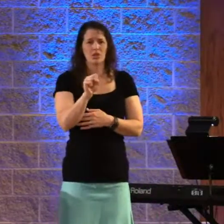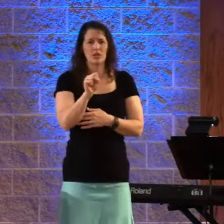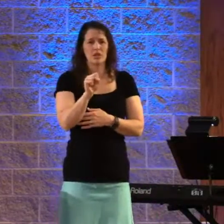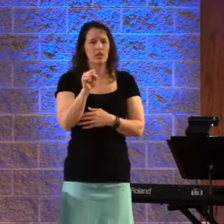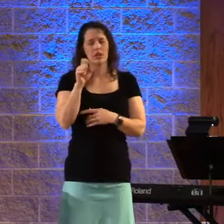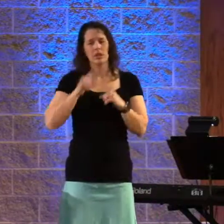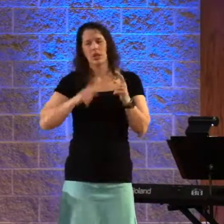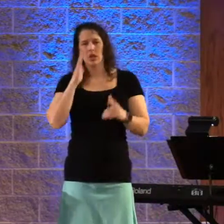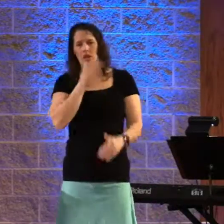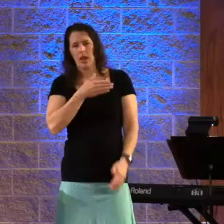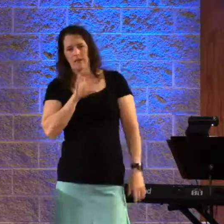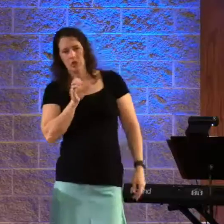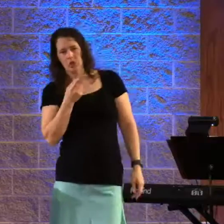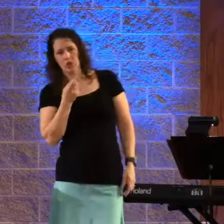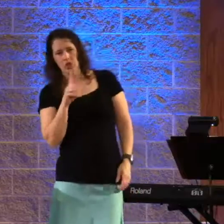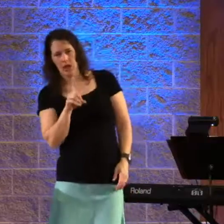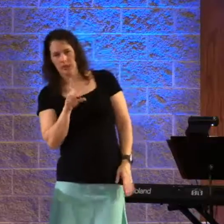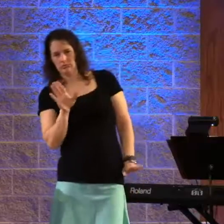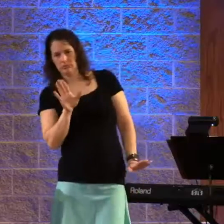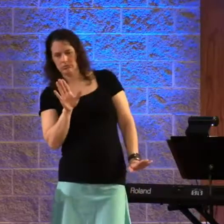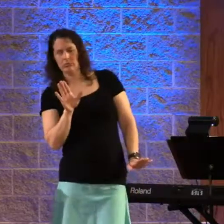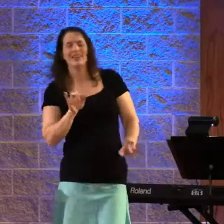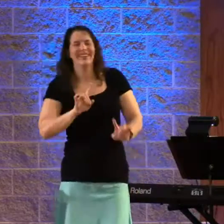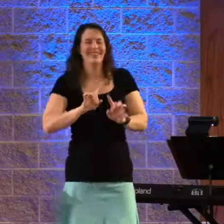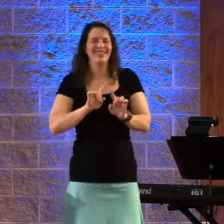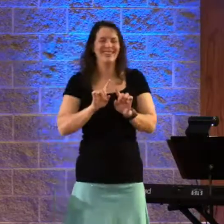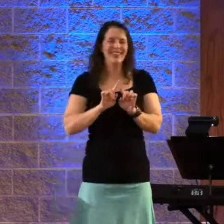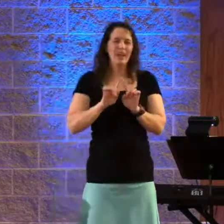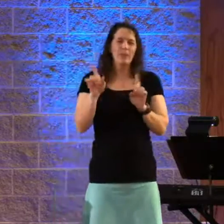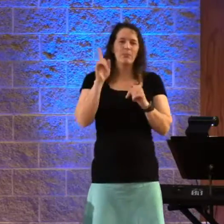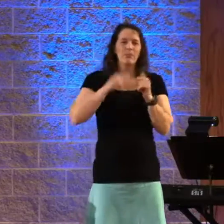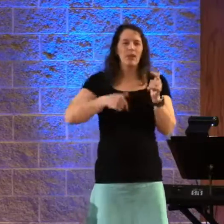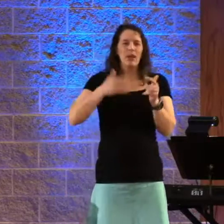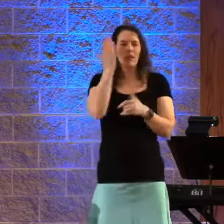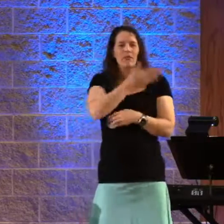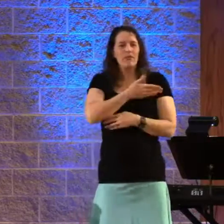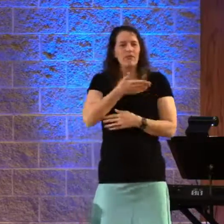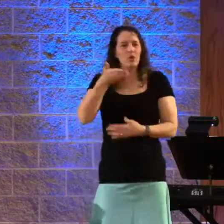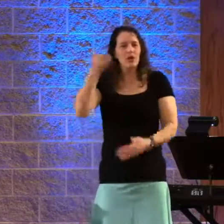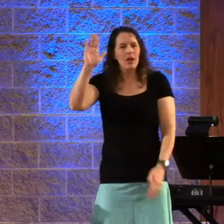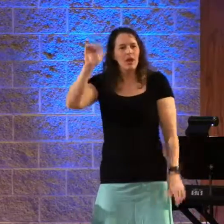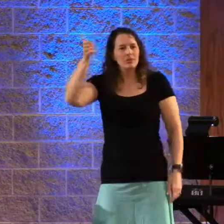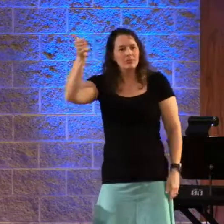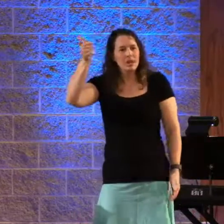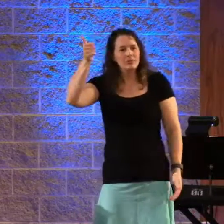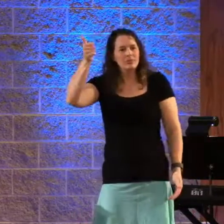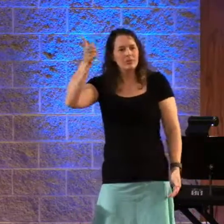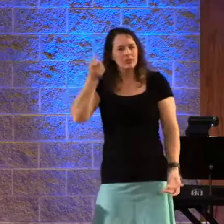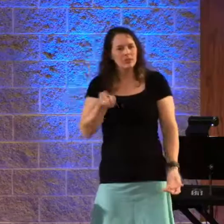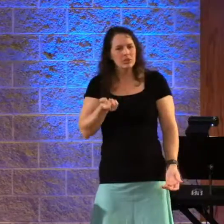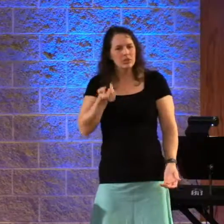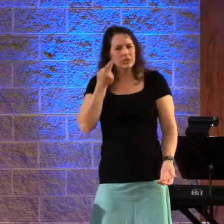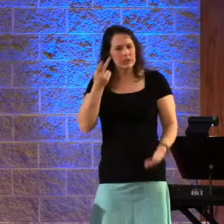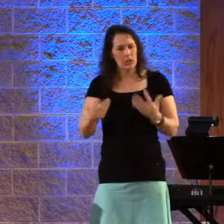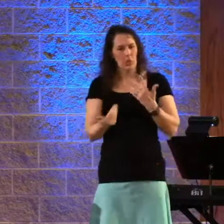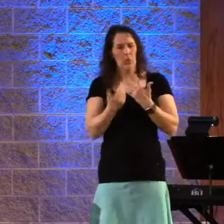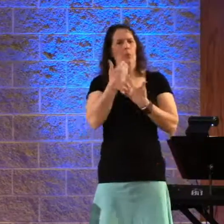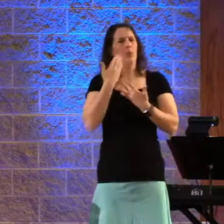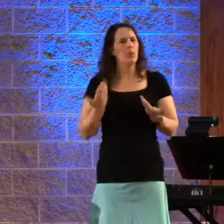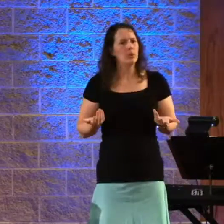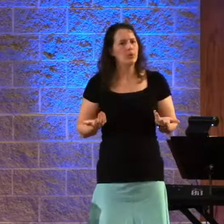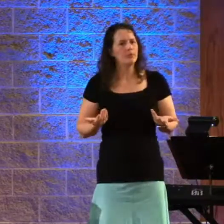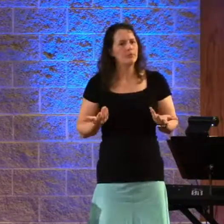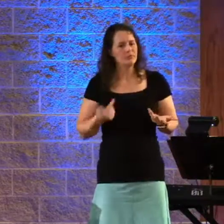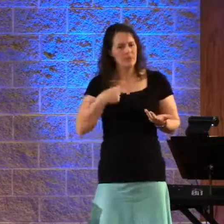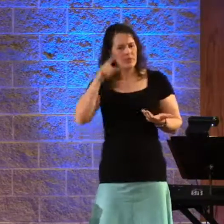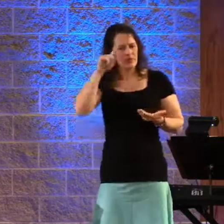but you can fool any of us. But you can't fool God. He'll see right through it. But I believe, listen to me now, when we